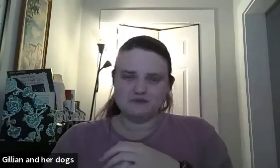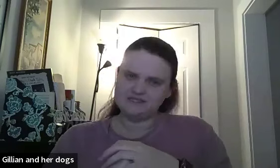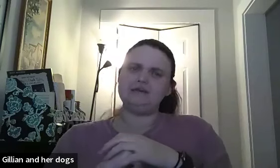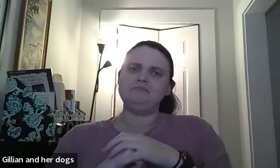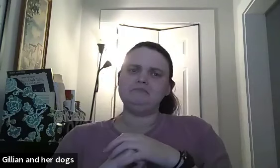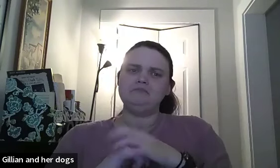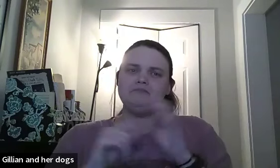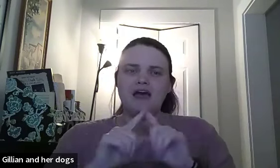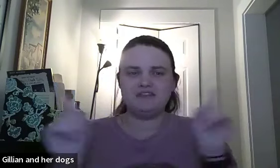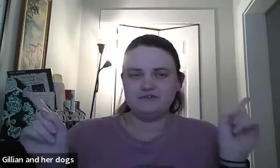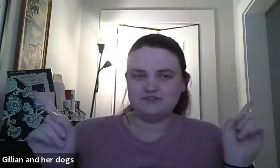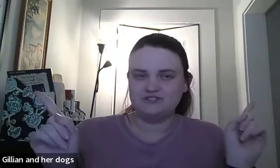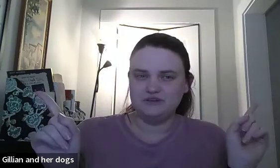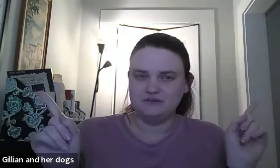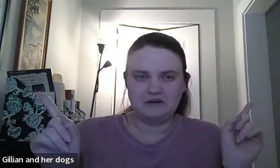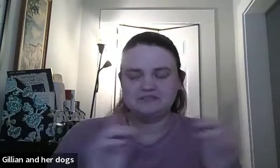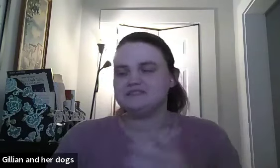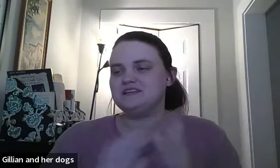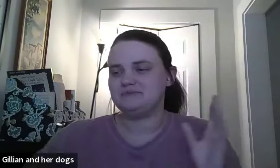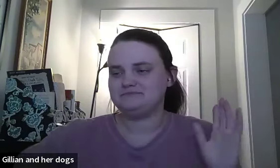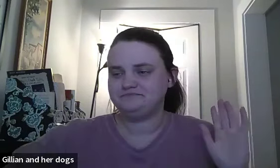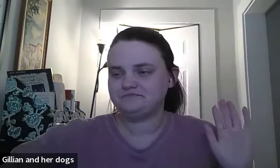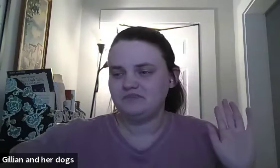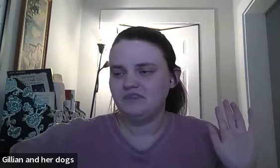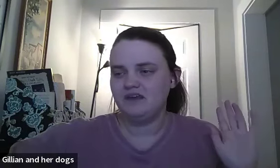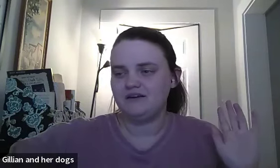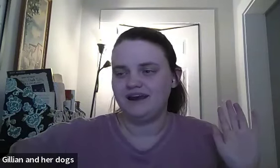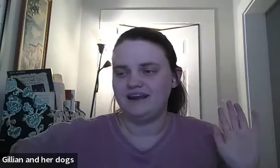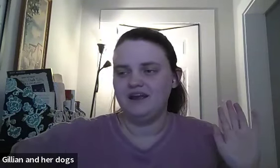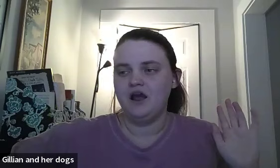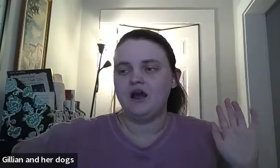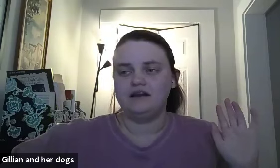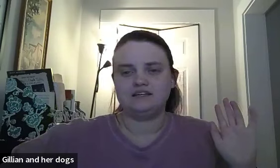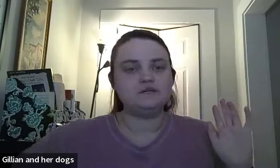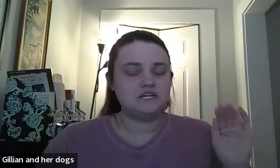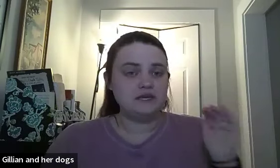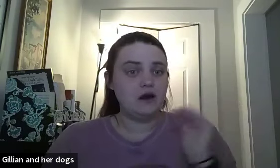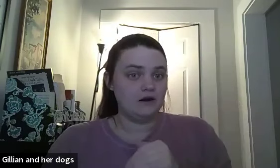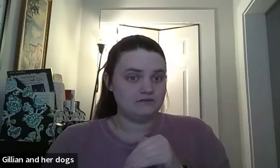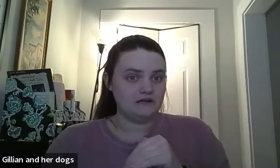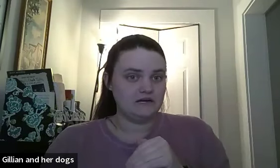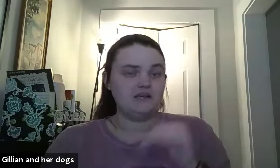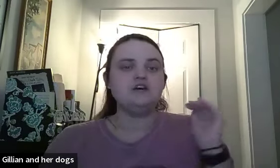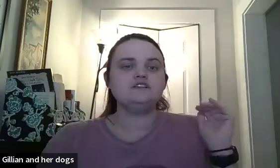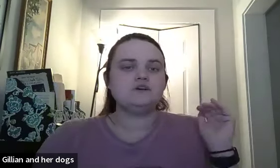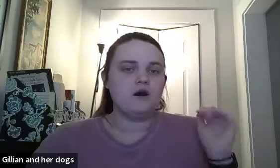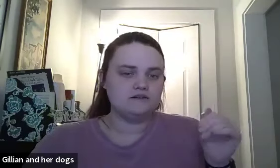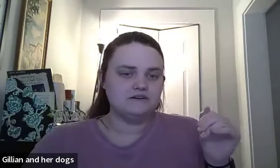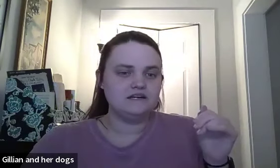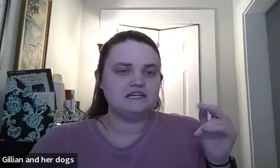it's always like I think of those as two different words. So, all right. Our next one is going to be hard of hearing. So hard of hearing